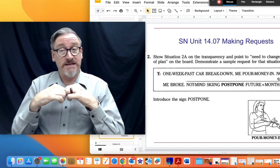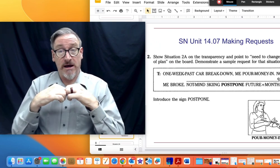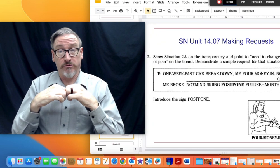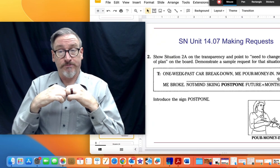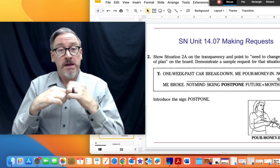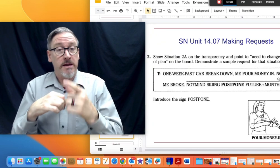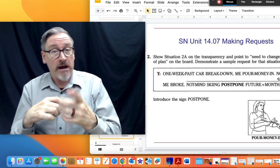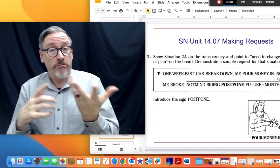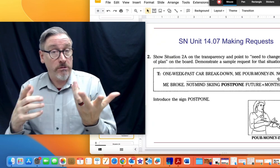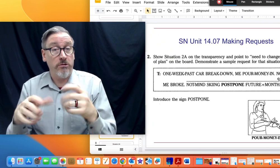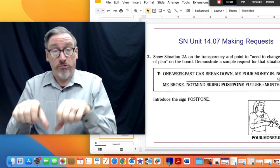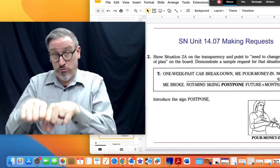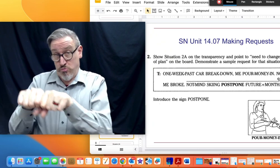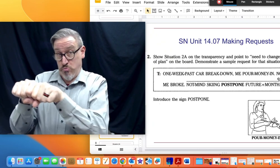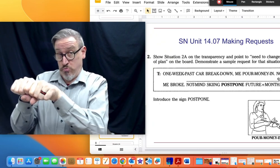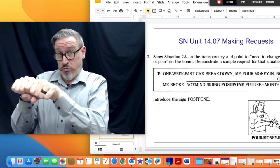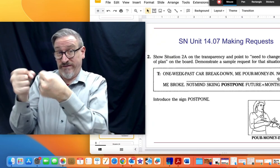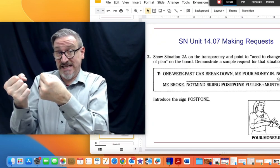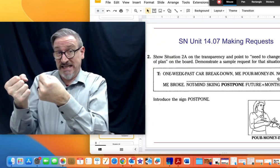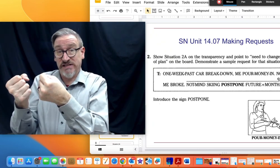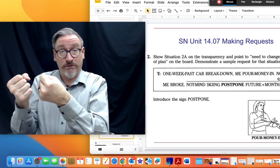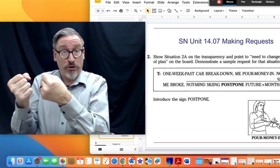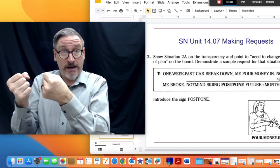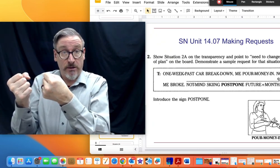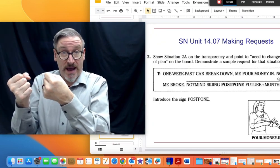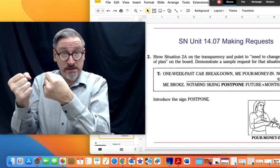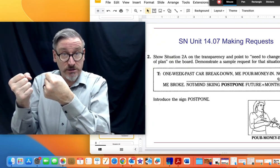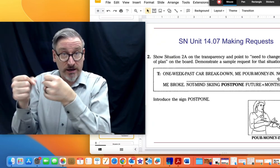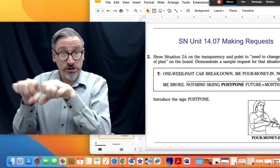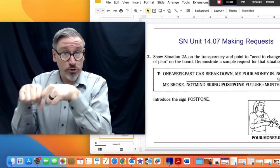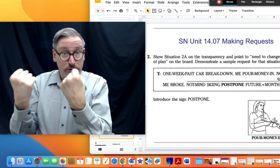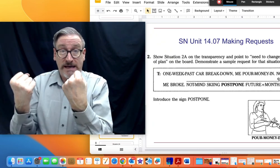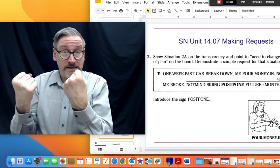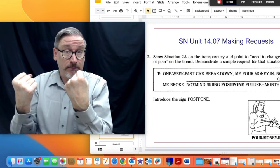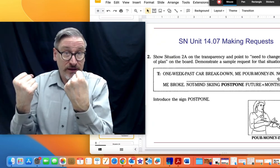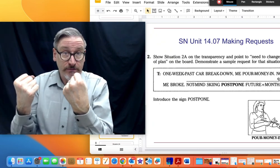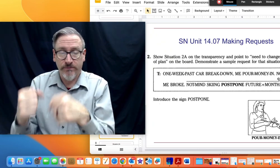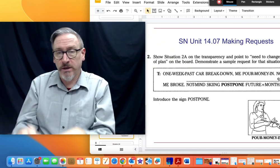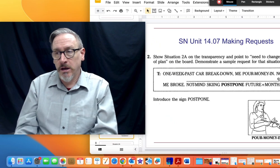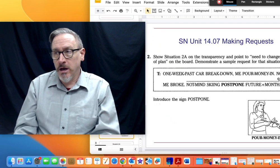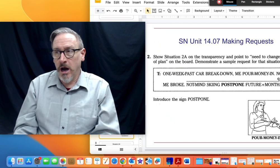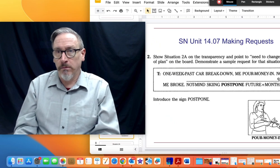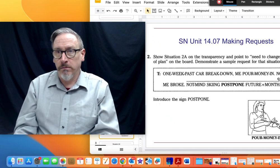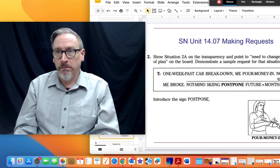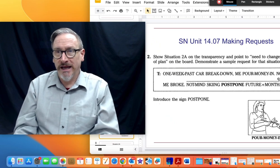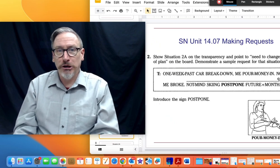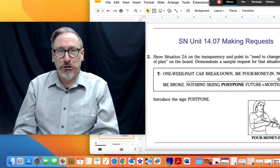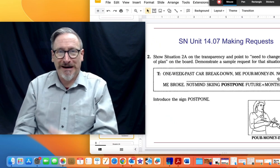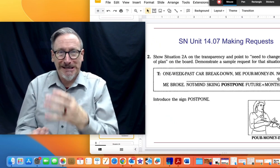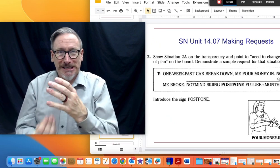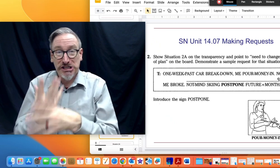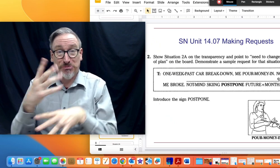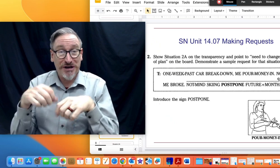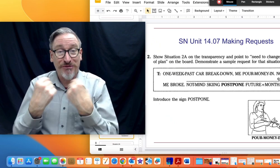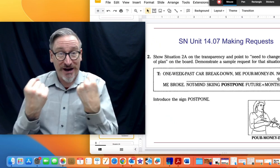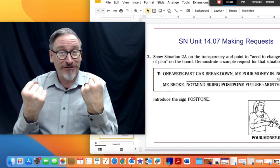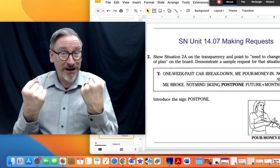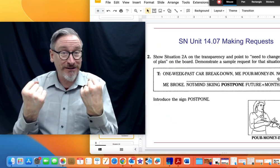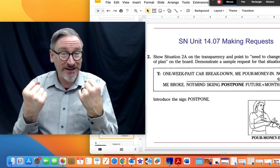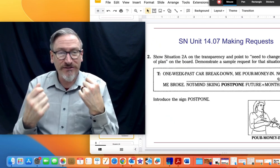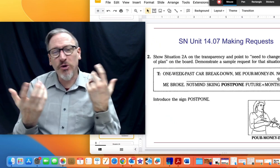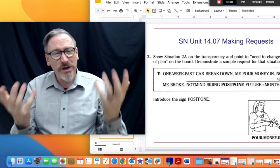broke down. Now, we've seen this for break in the past, right? To break something. Incorrectly cited spring